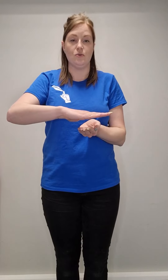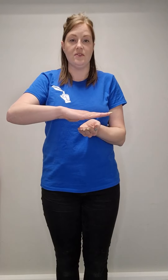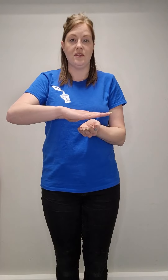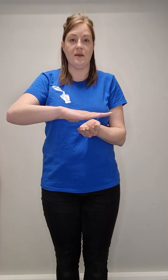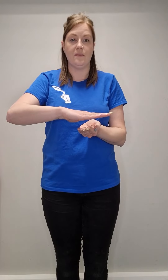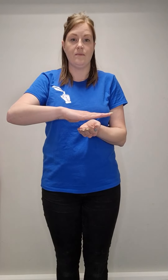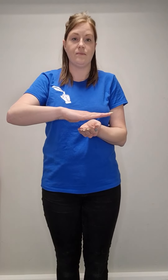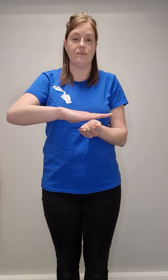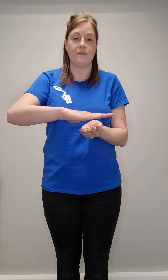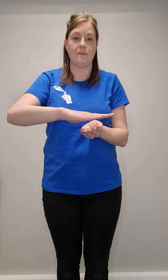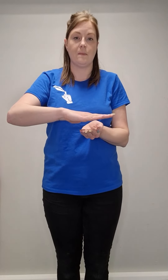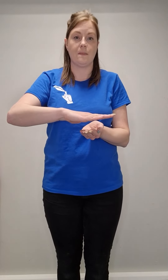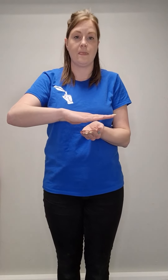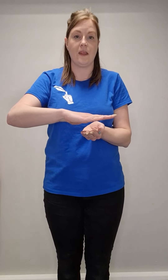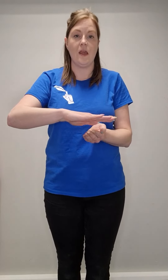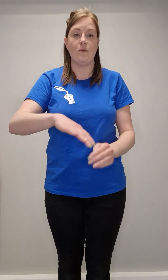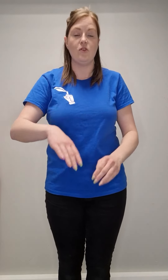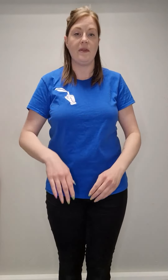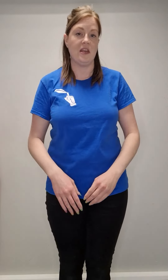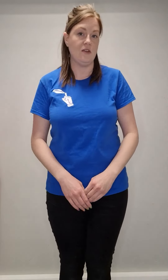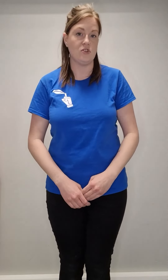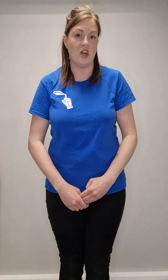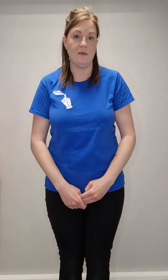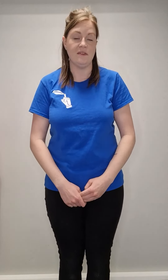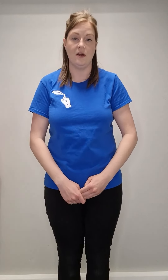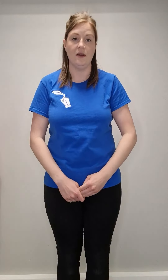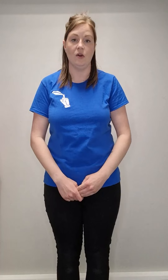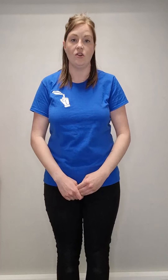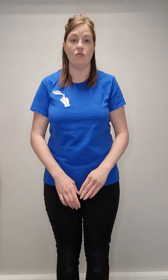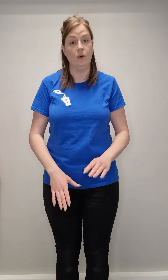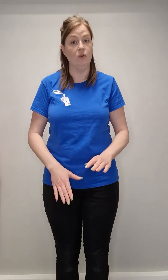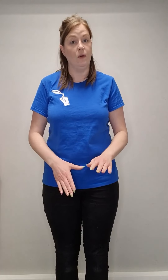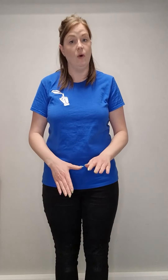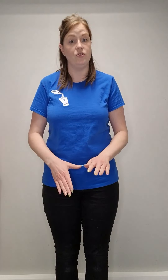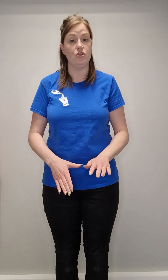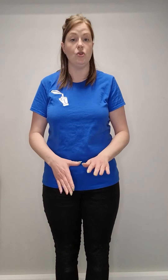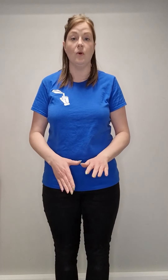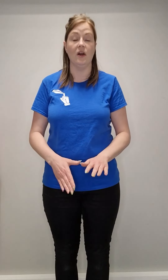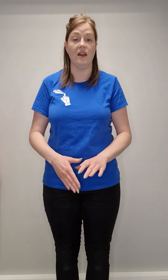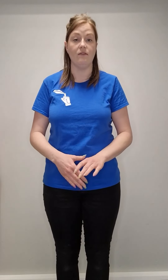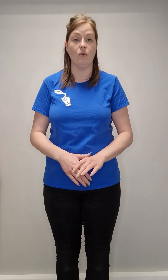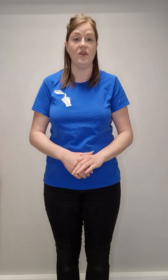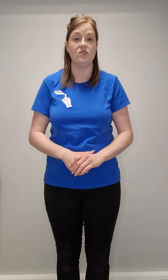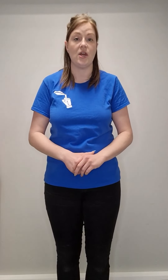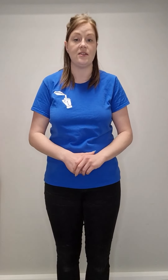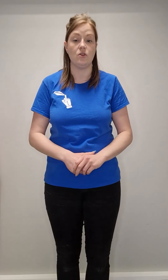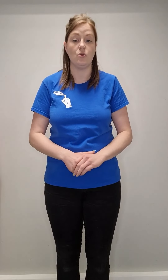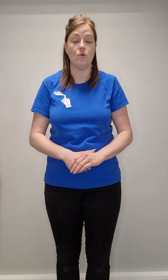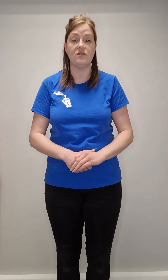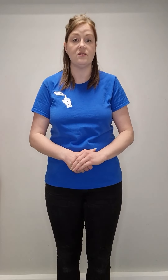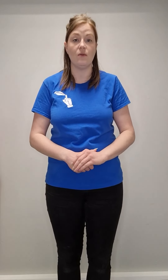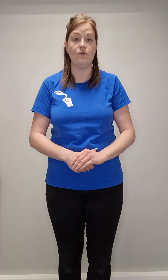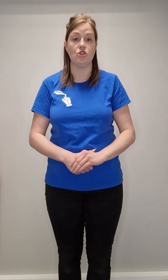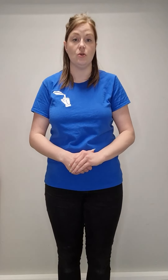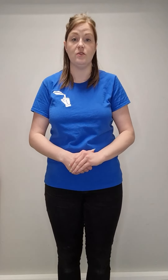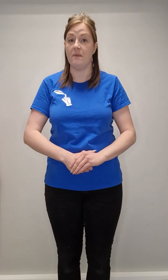shoes. When you're beginning your journey with Signalong and you're more at a 1 to 2 word level, we suggest that you use the sign for shoes to